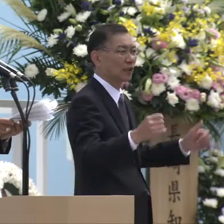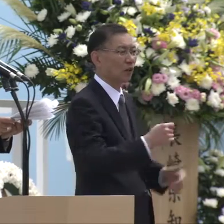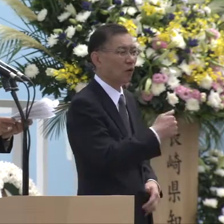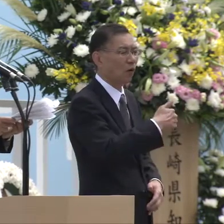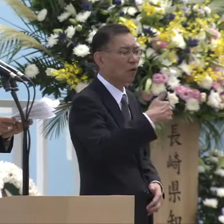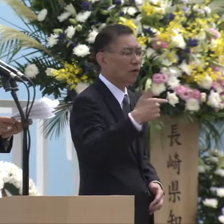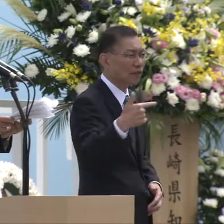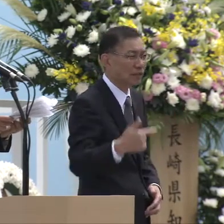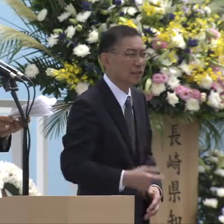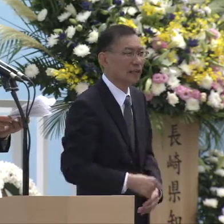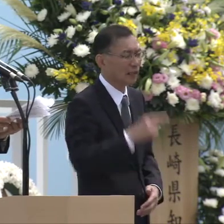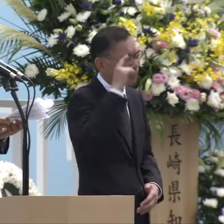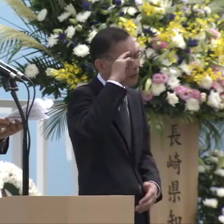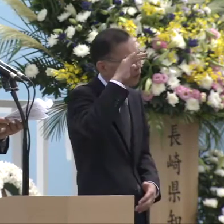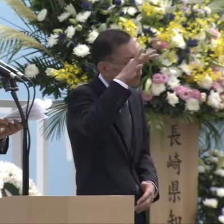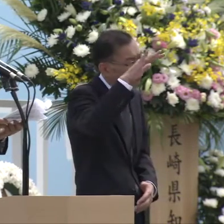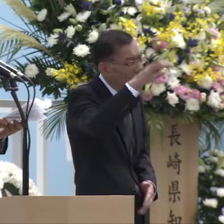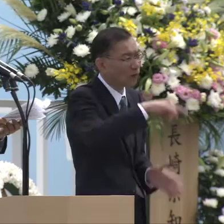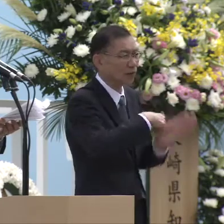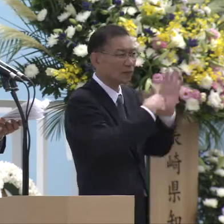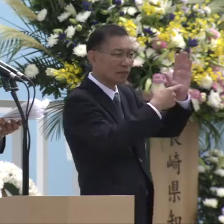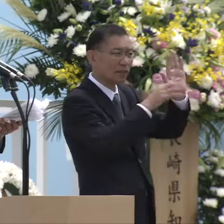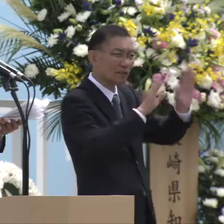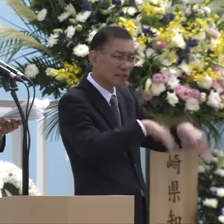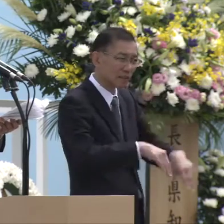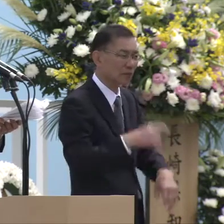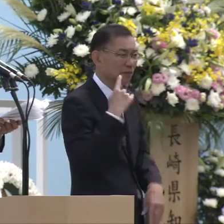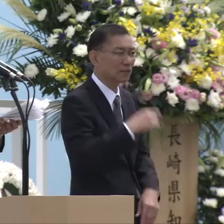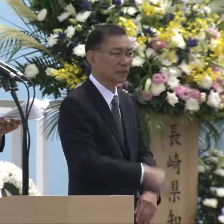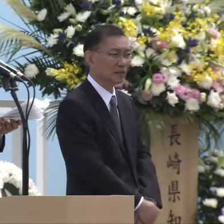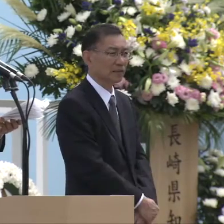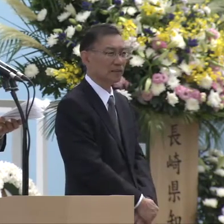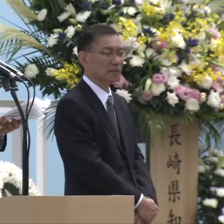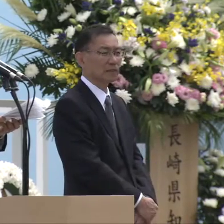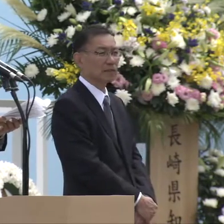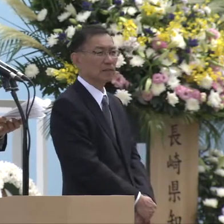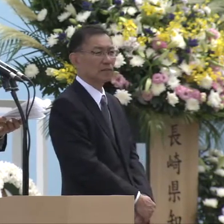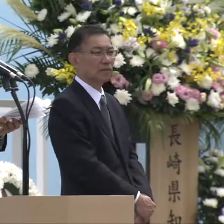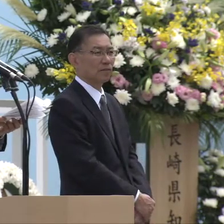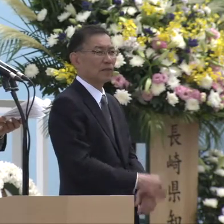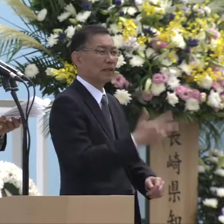world who have never given up their hope for a world free of nuclear weapons.